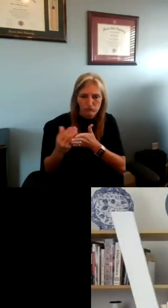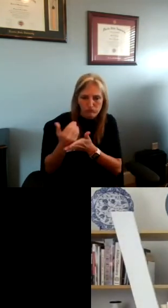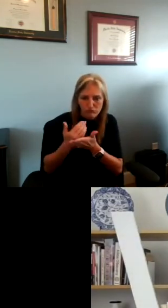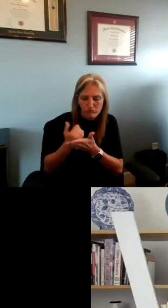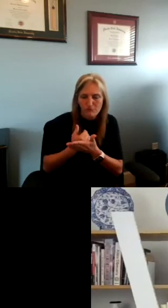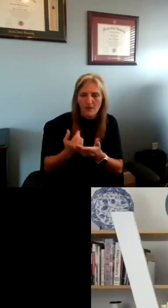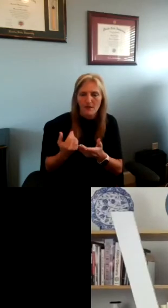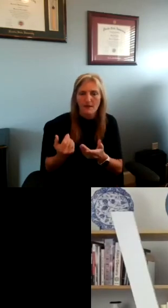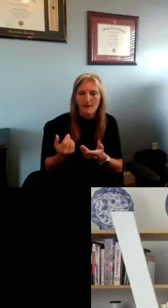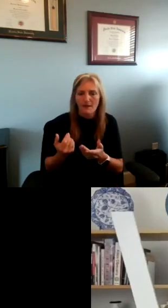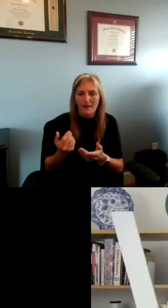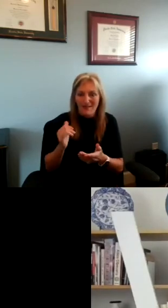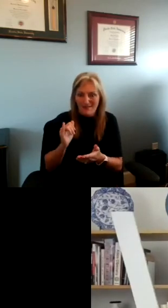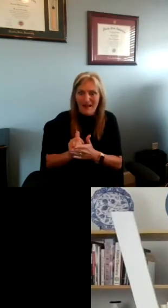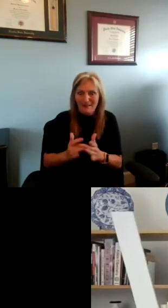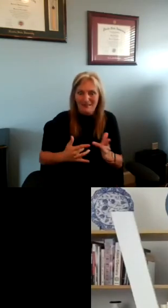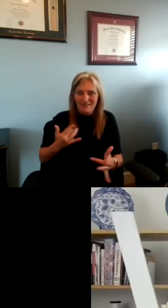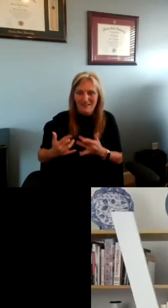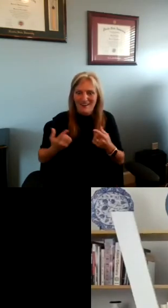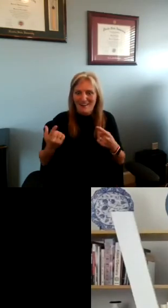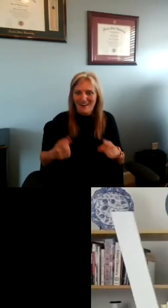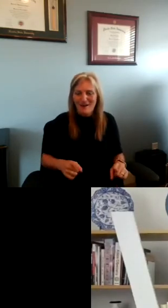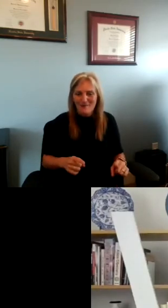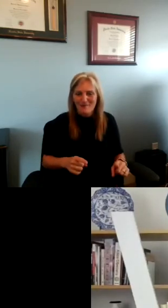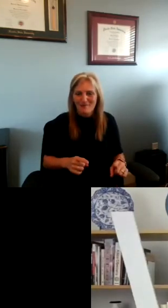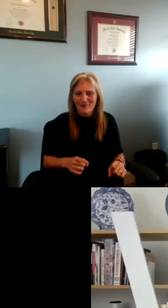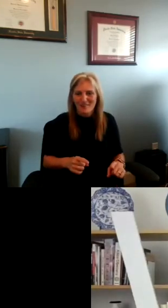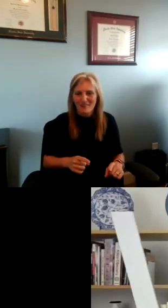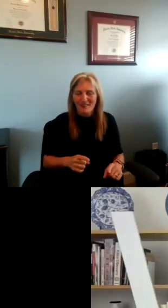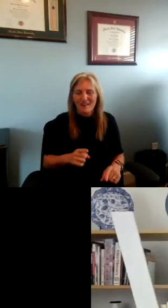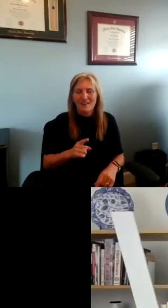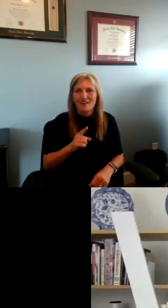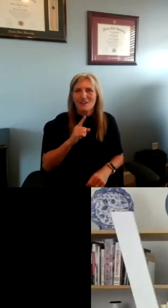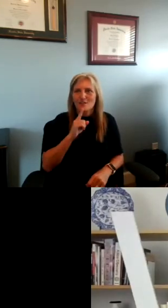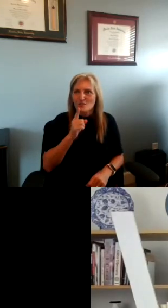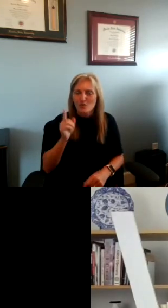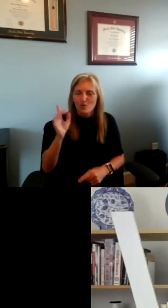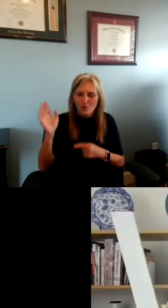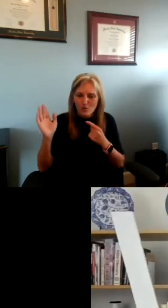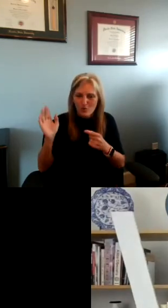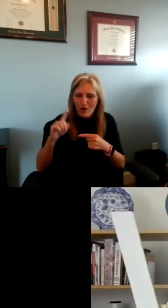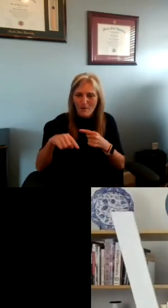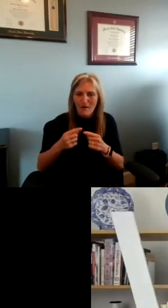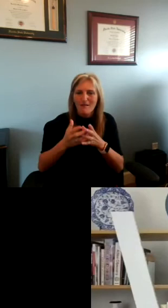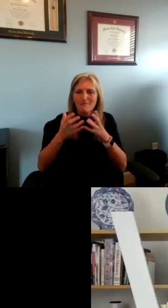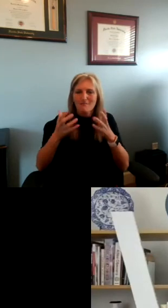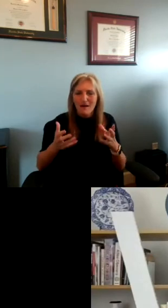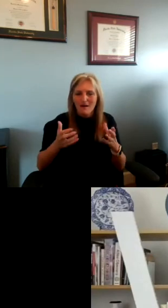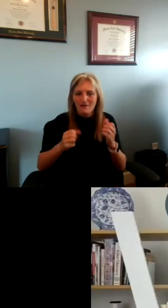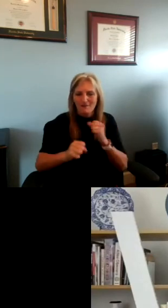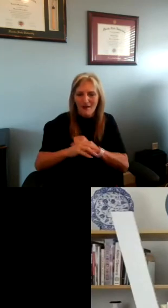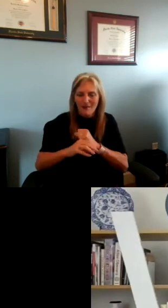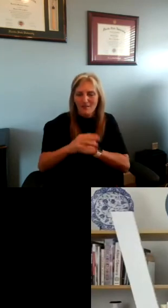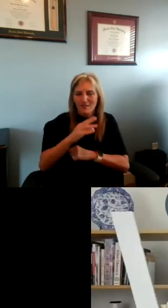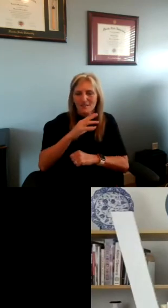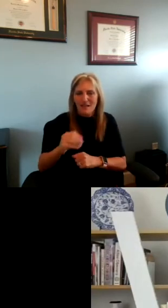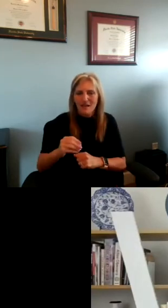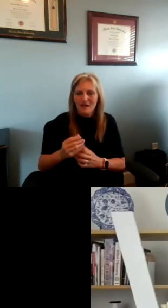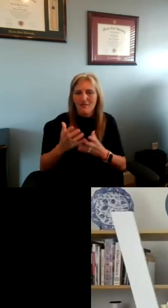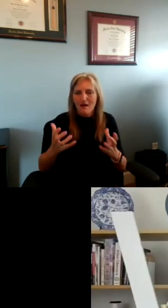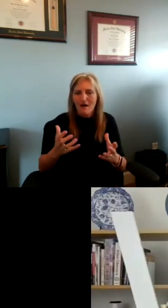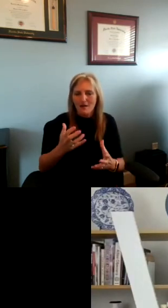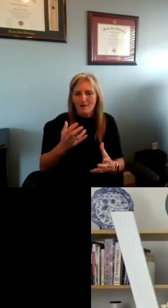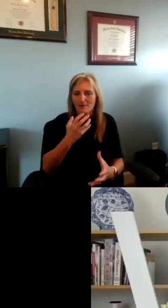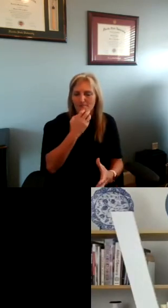happened. It's a true testament to a lot of advocacy and a lot of passion that made